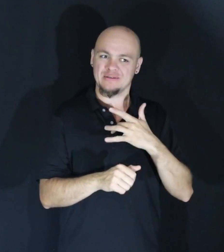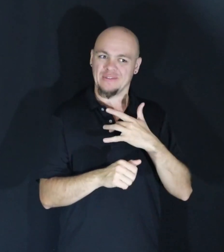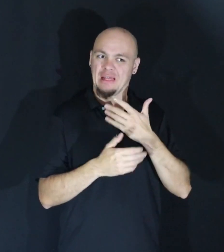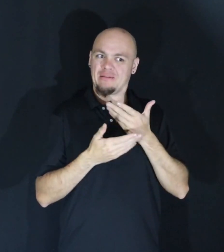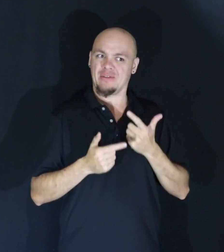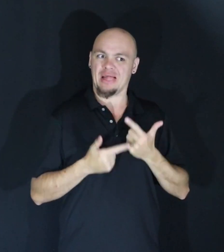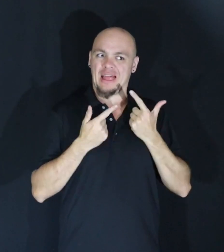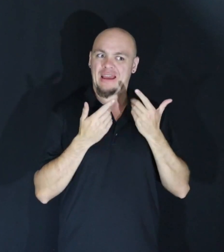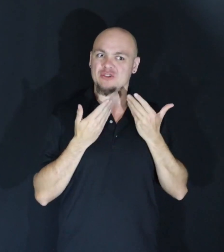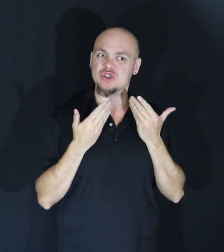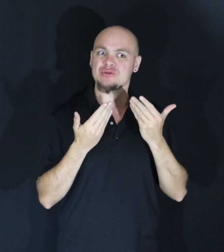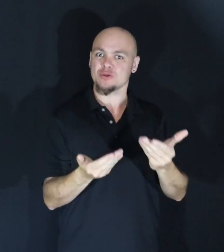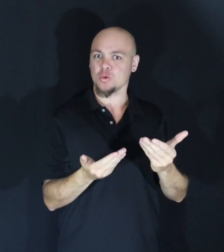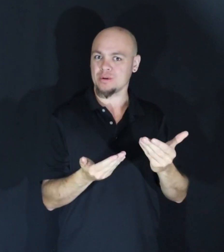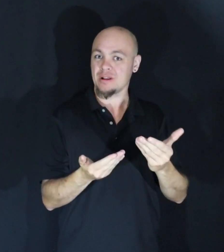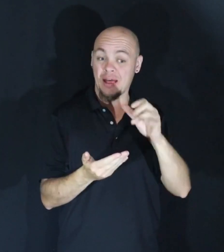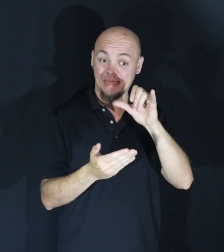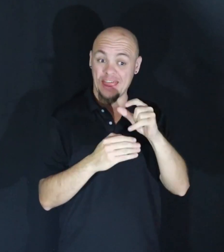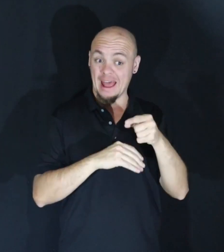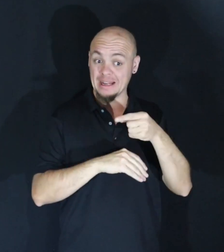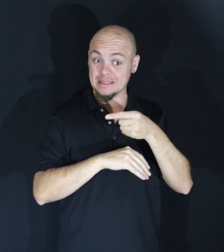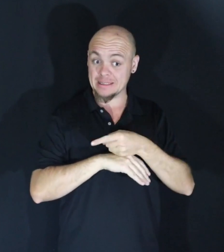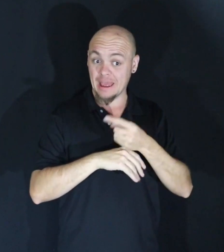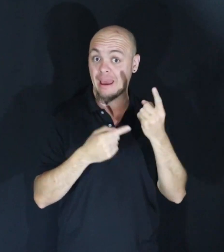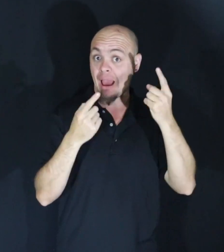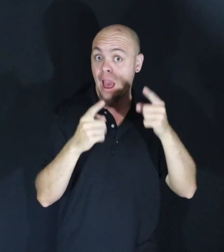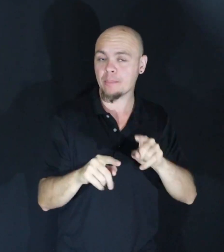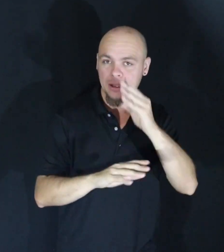being. And when that day comes,